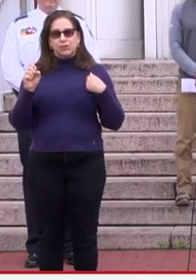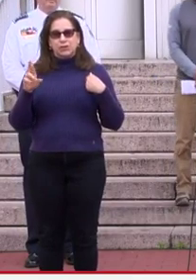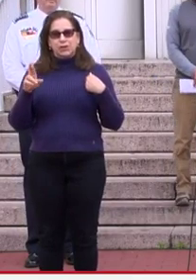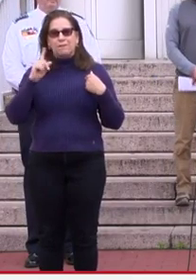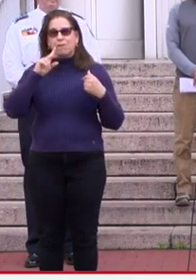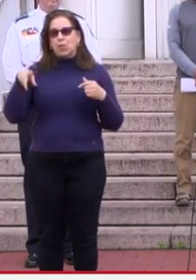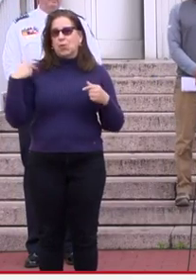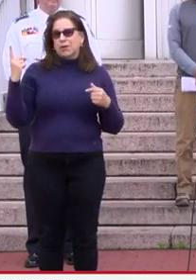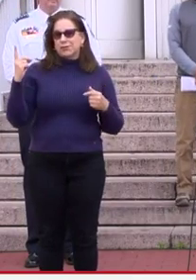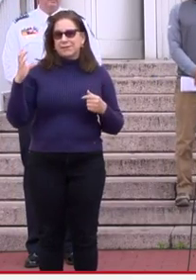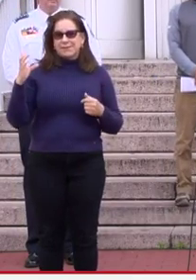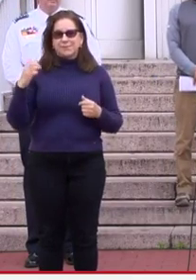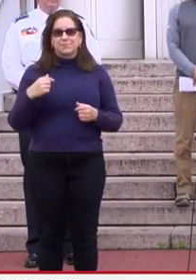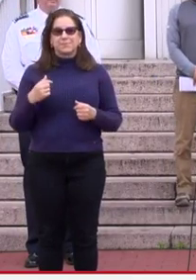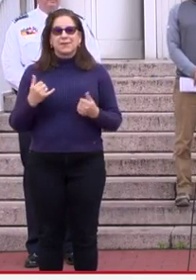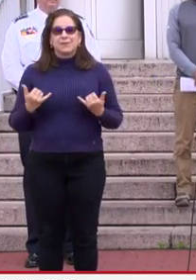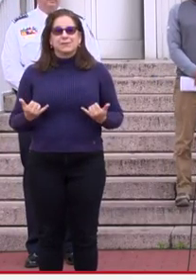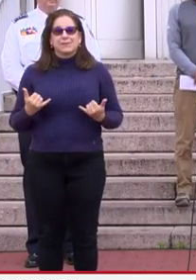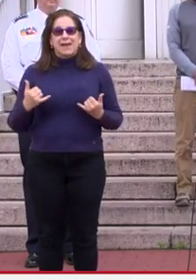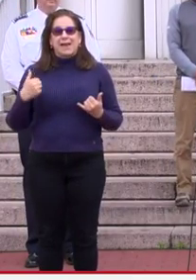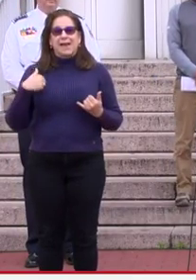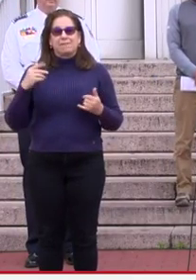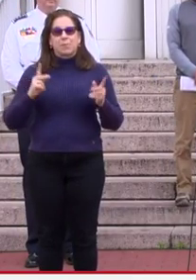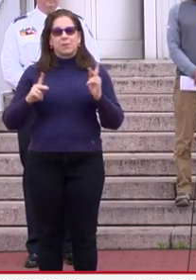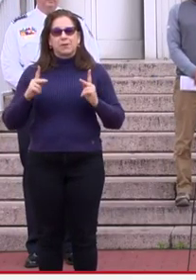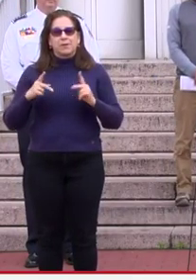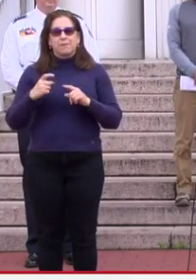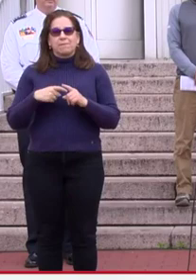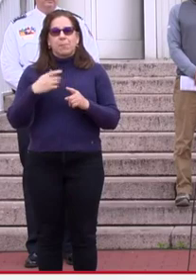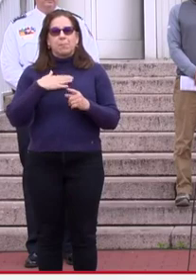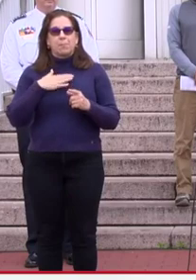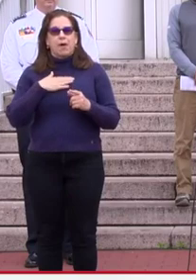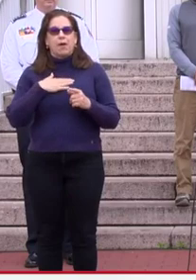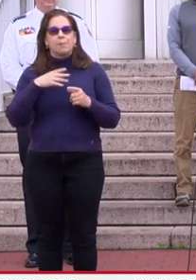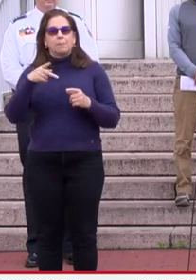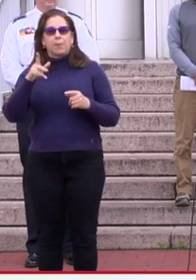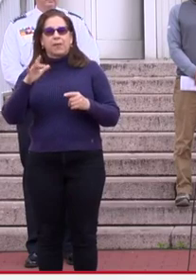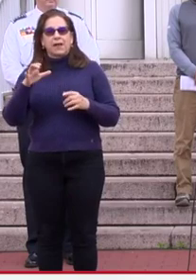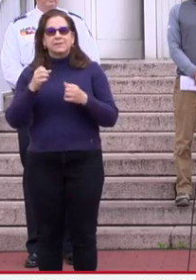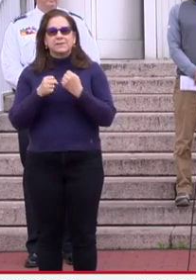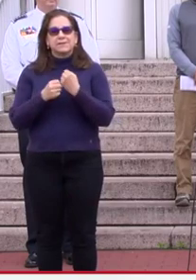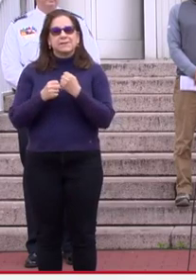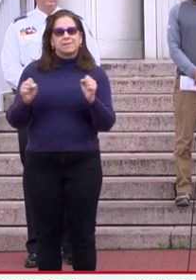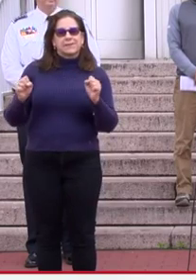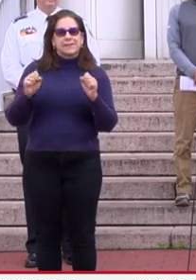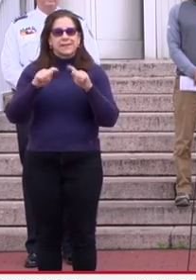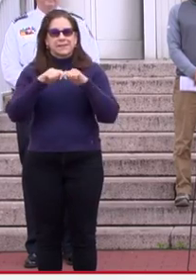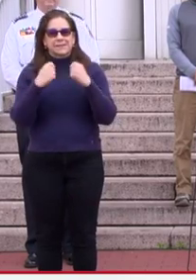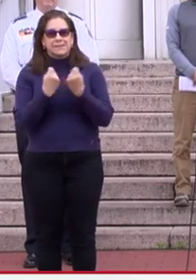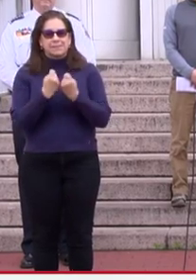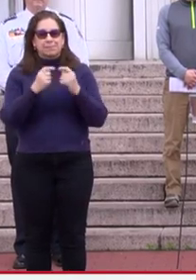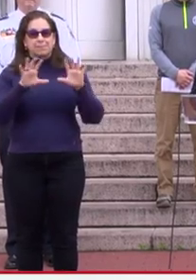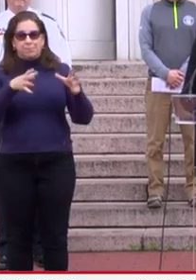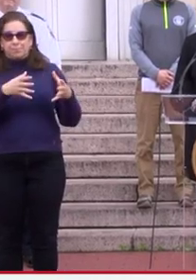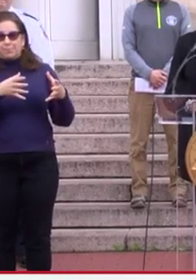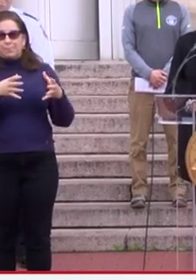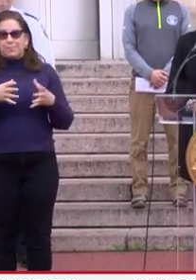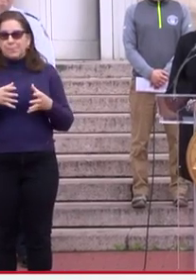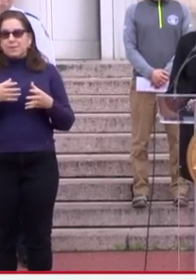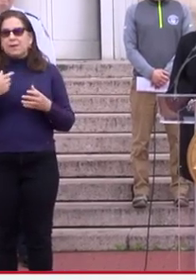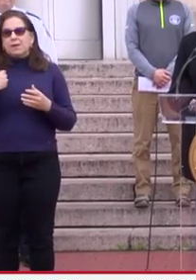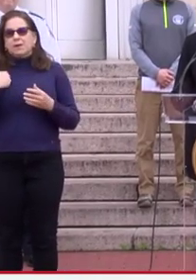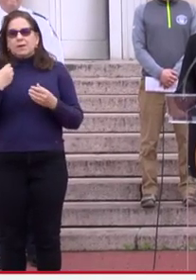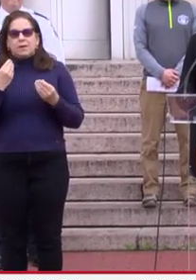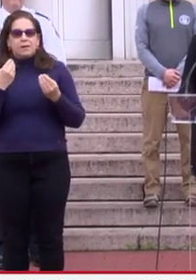joined today by members of my public safety team to provide you with some